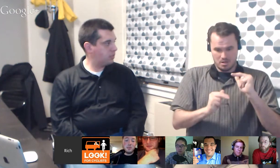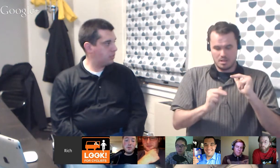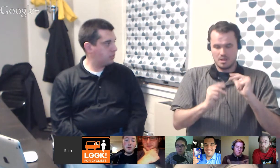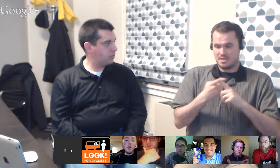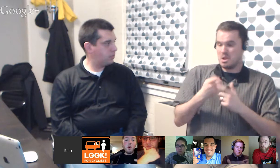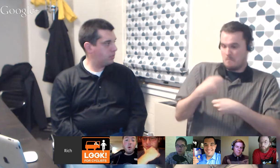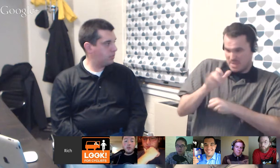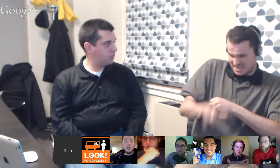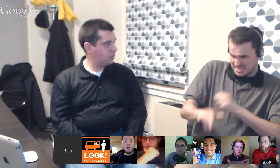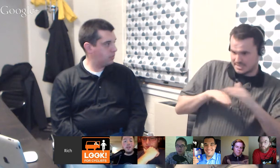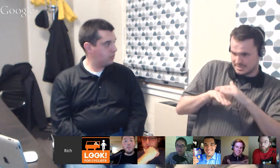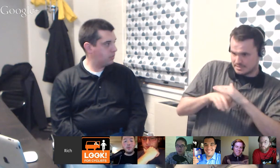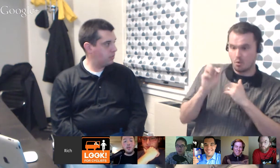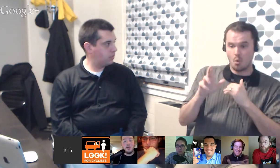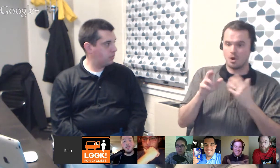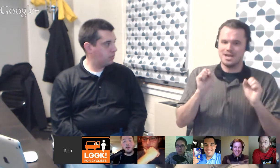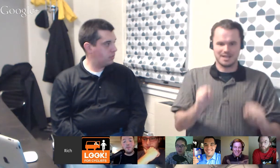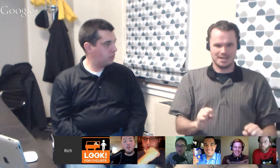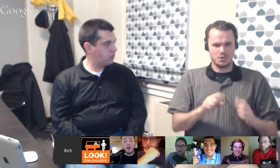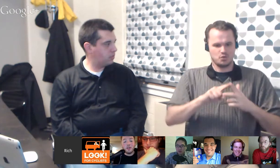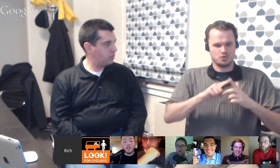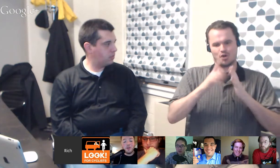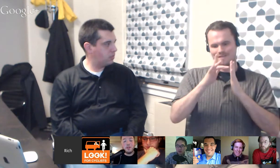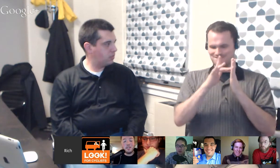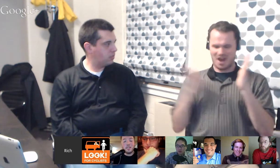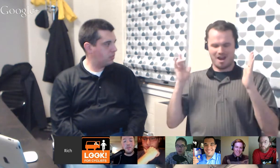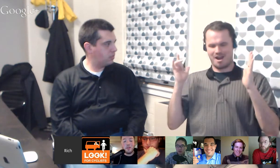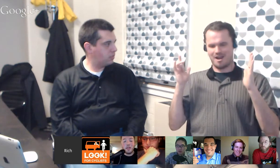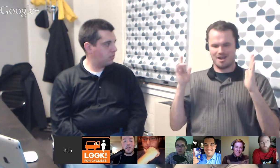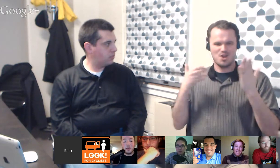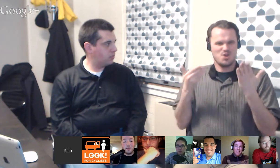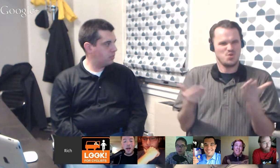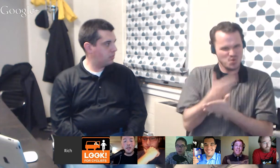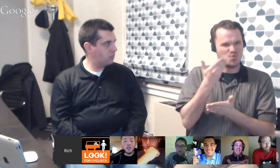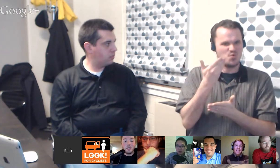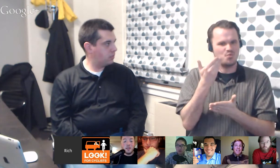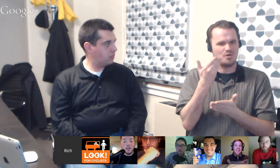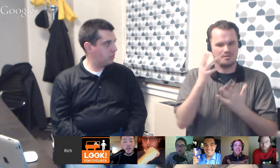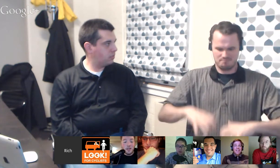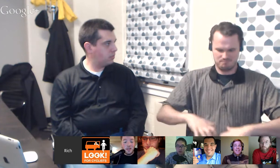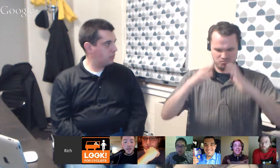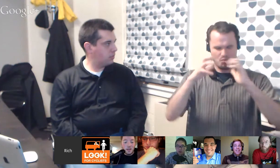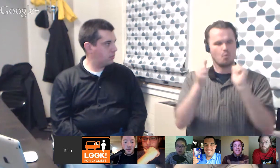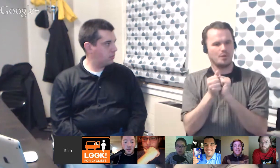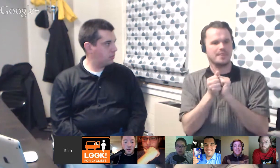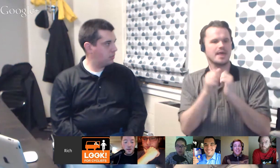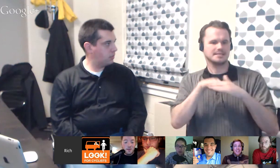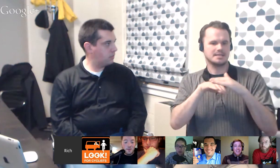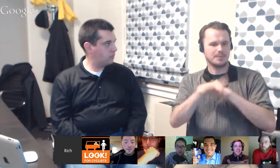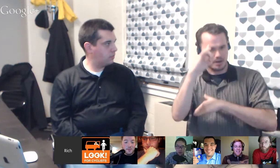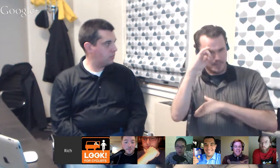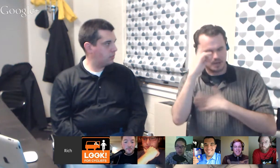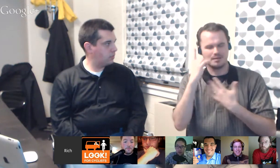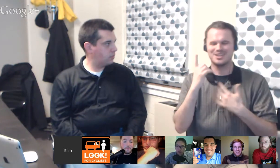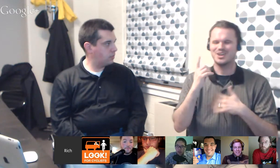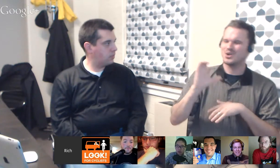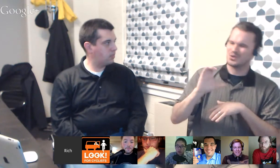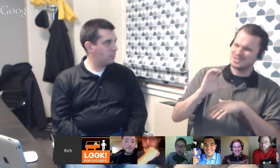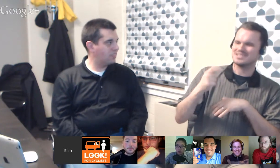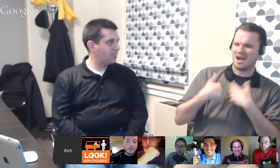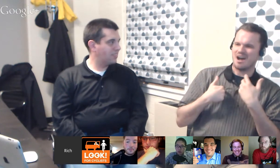web accessible, or do you get the opportunity to start from the ground up with accessibility in mind? So Chris and I were pretty